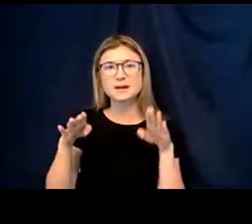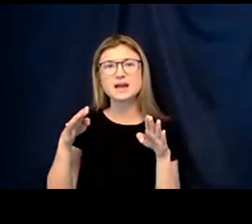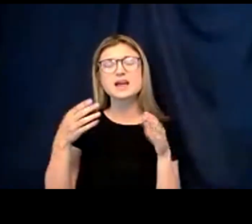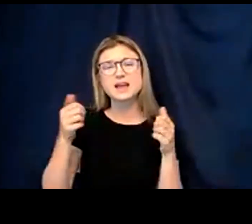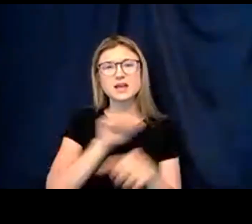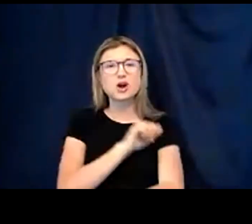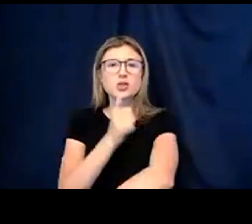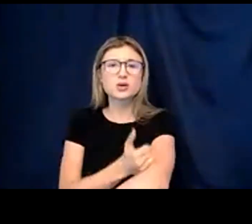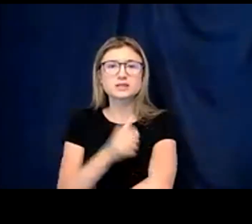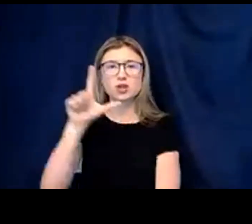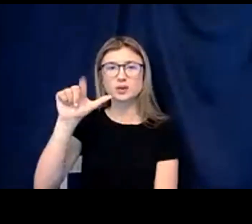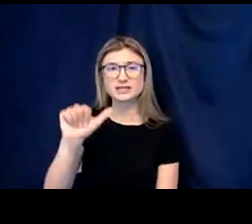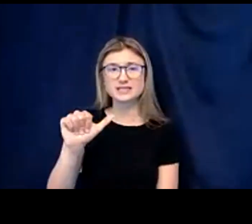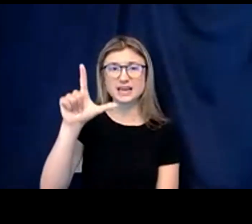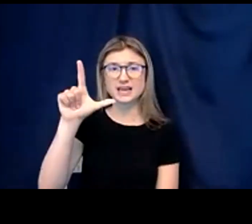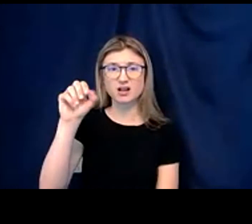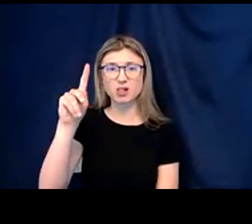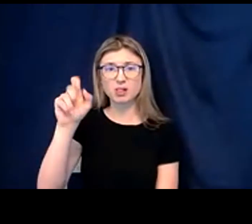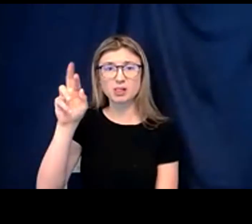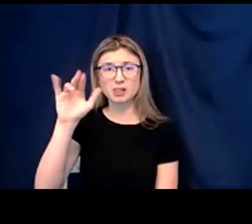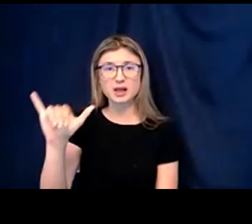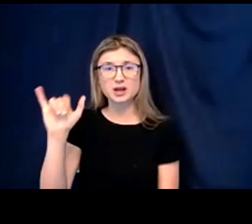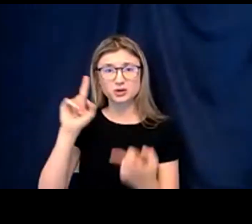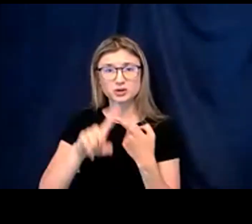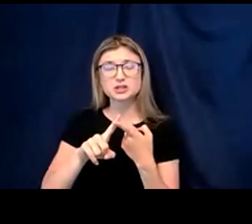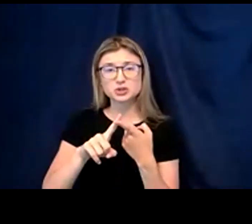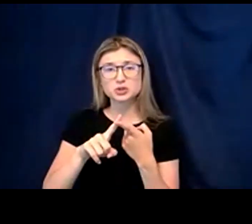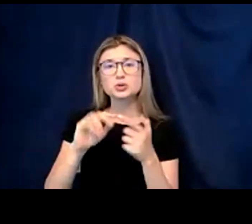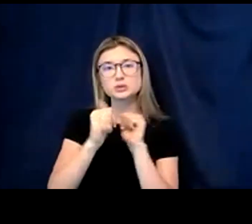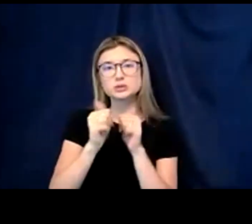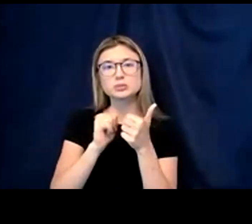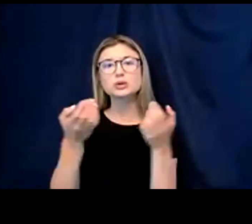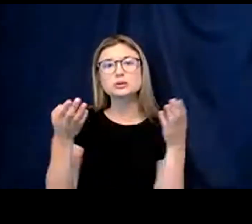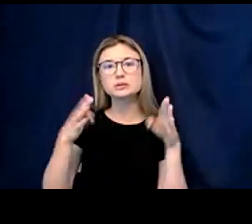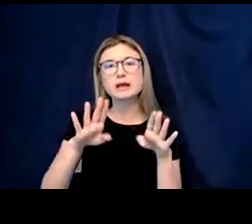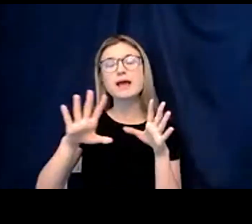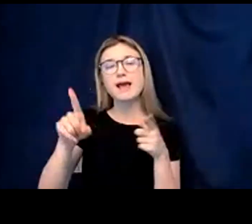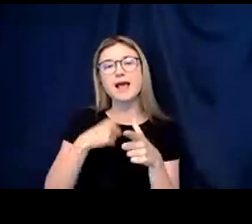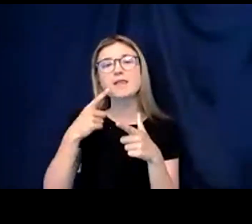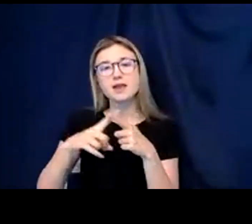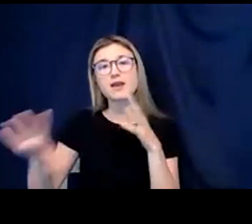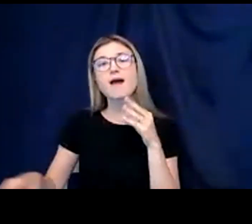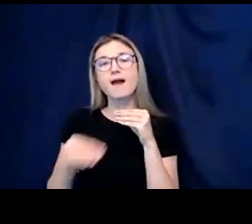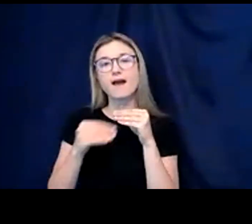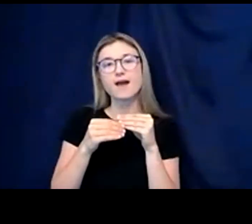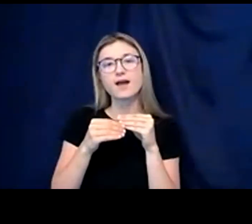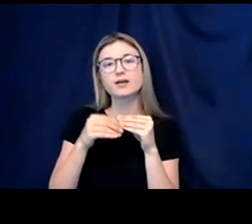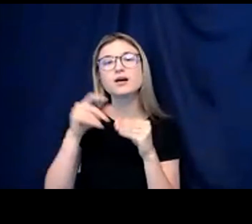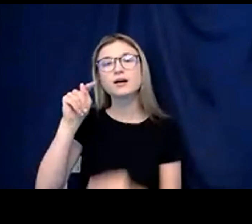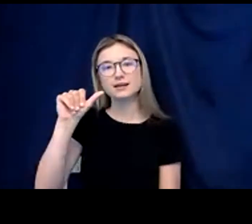Lottery Corporation to conduct sports wagering and then levies a tax on the revenues from